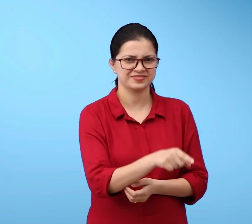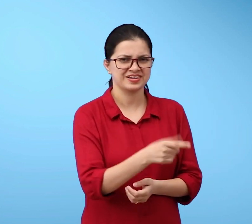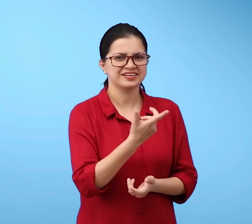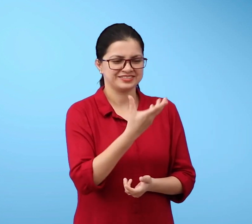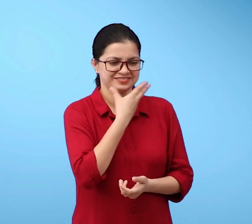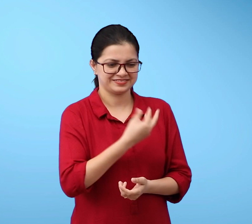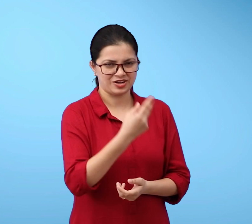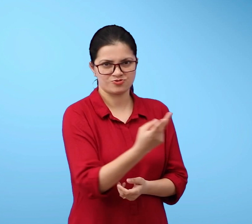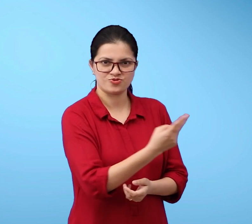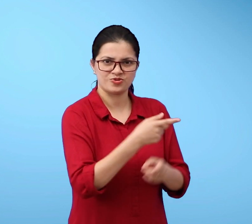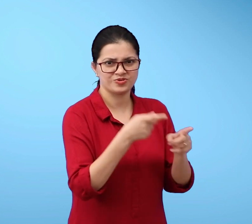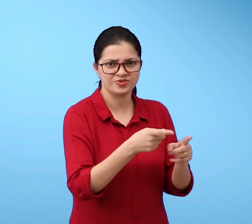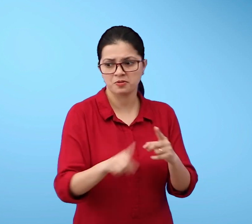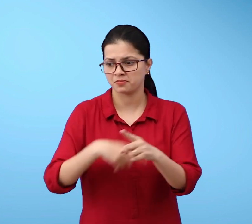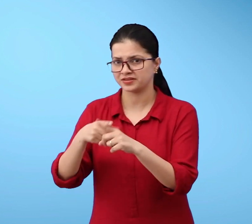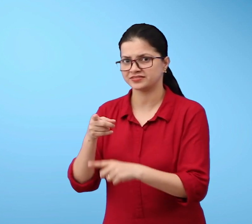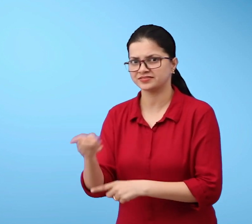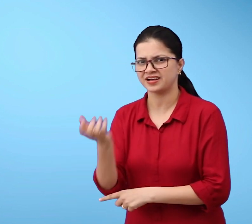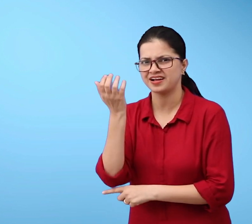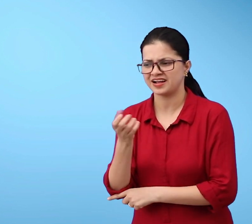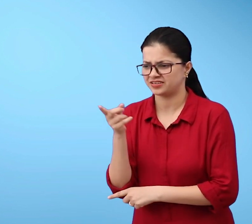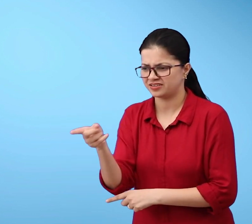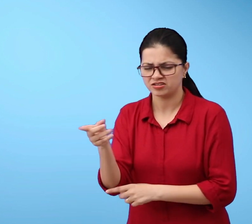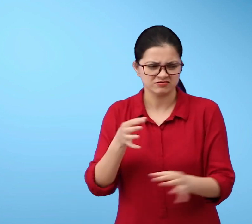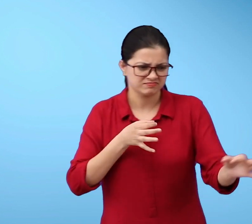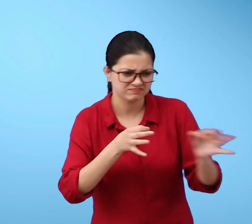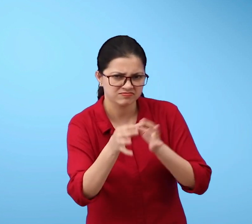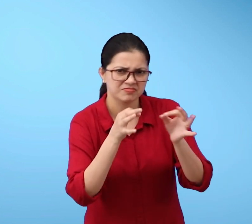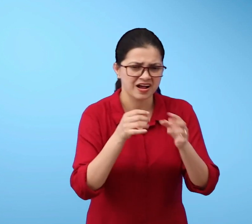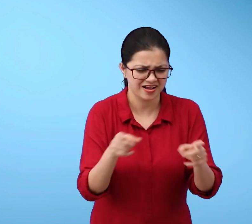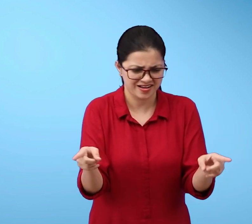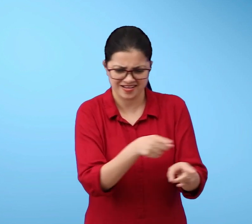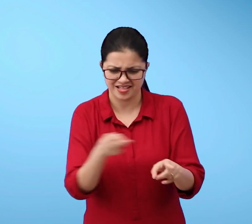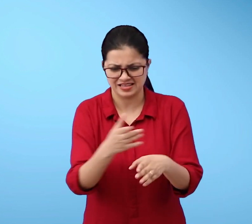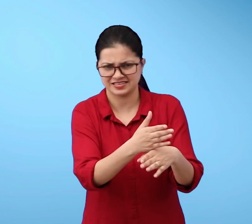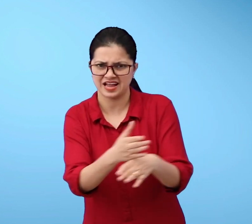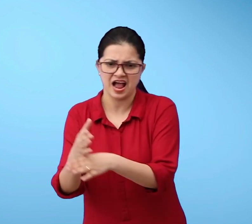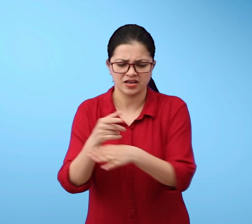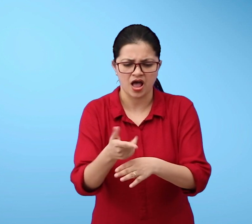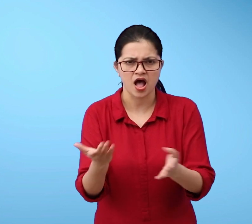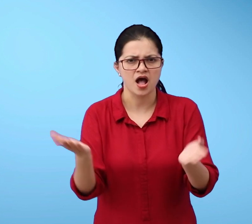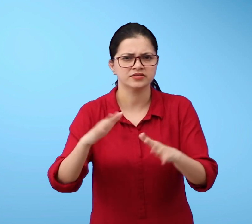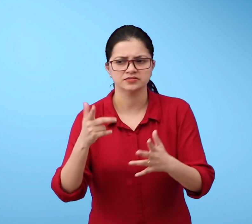How did the beggar convince the sages to share their food with him?